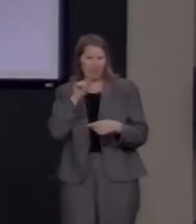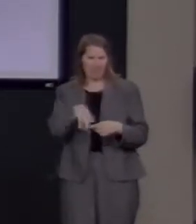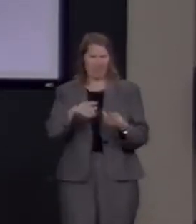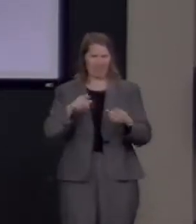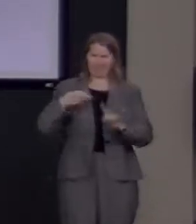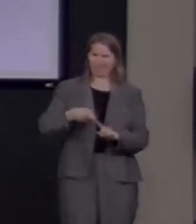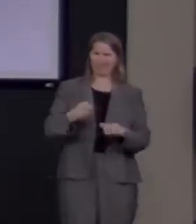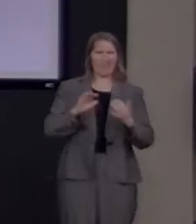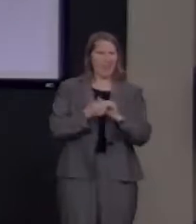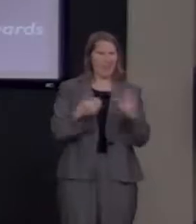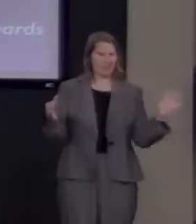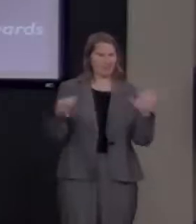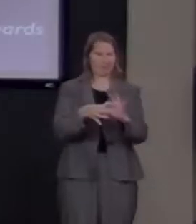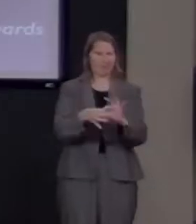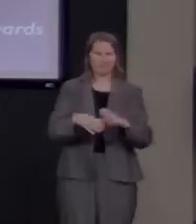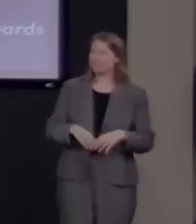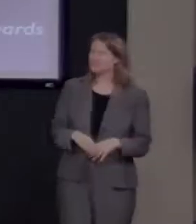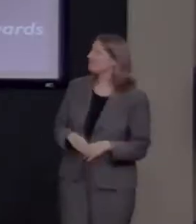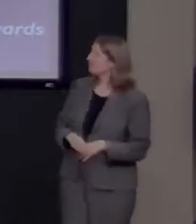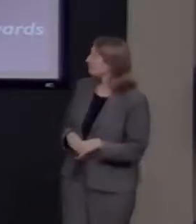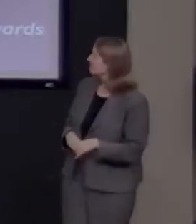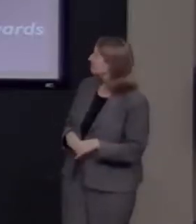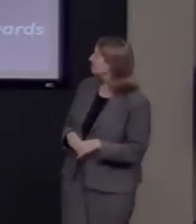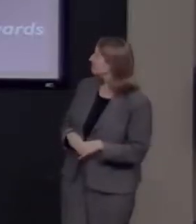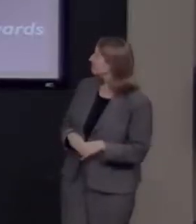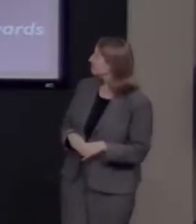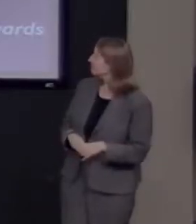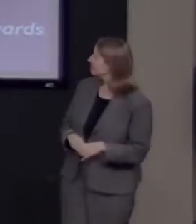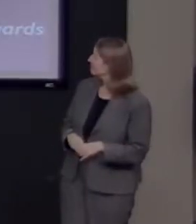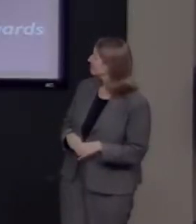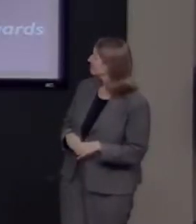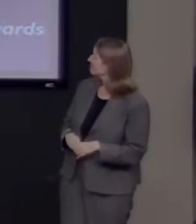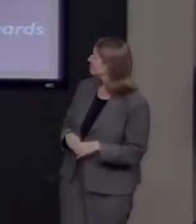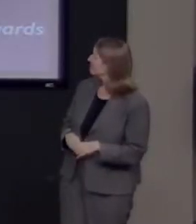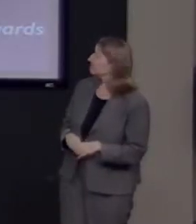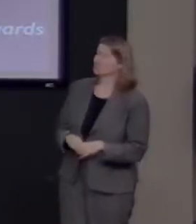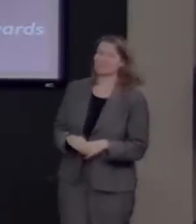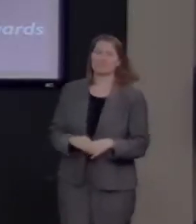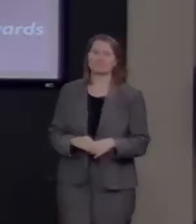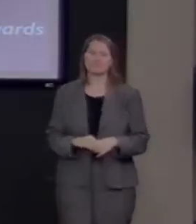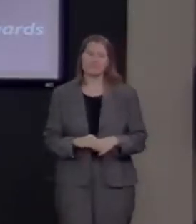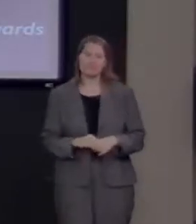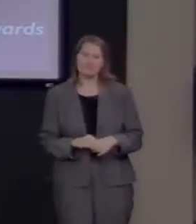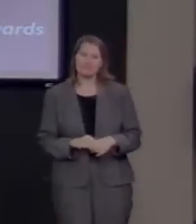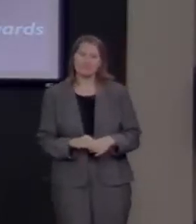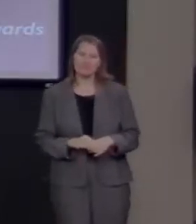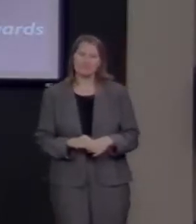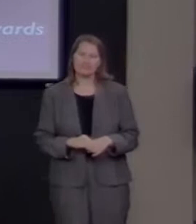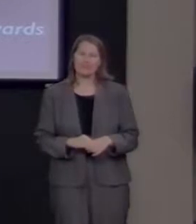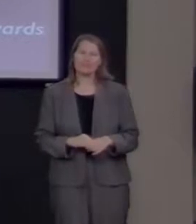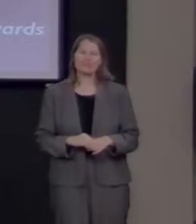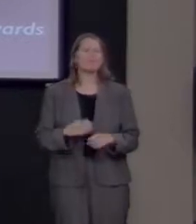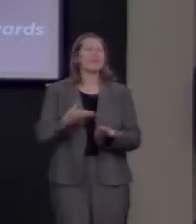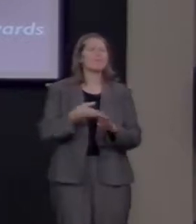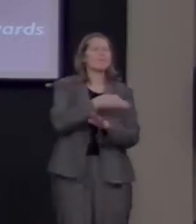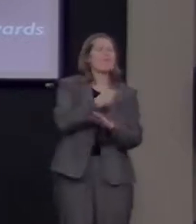has theoretical as well as educational repercussions? So early on, I showed you some data by